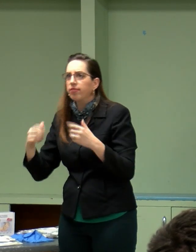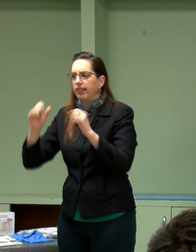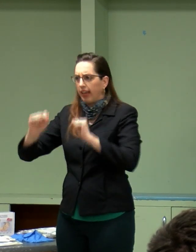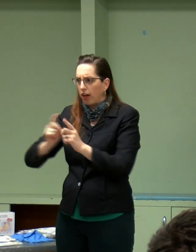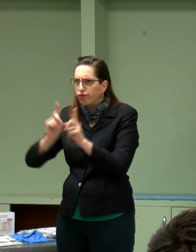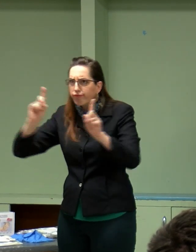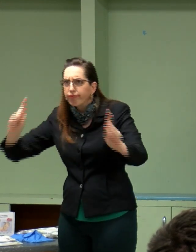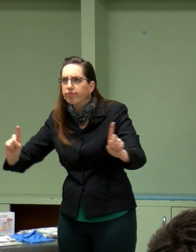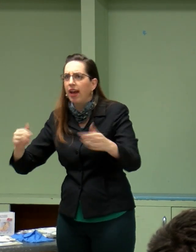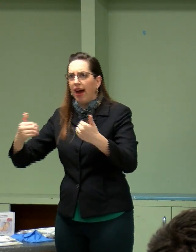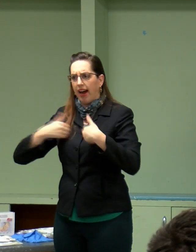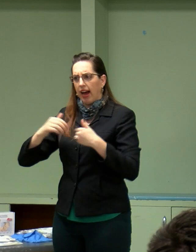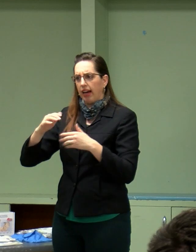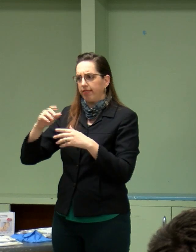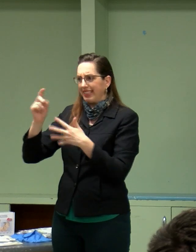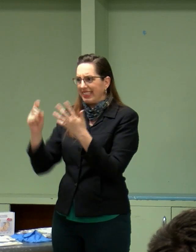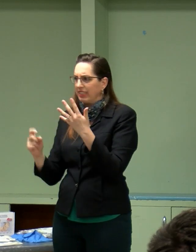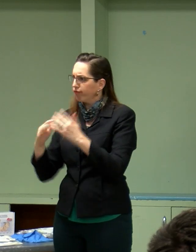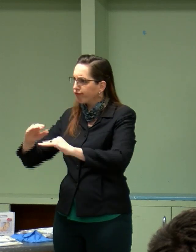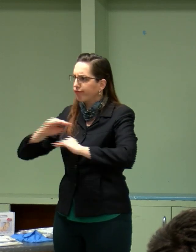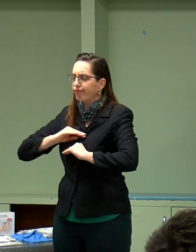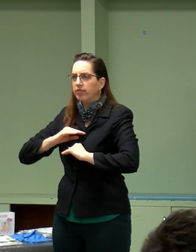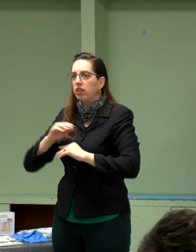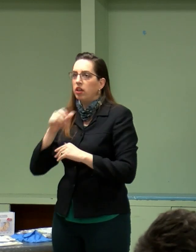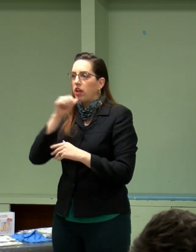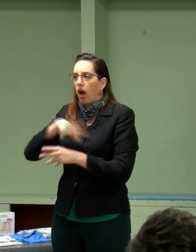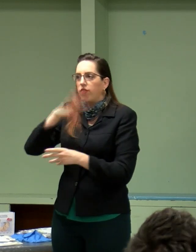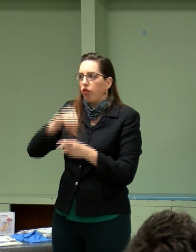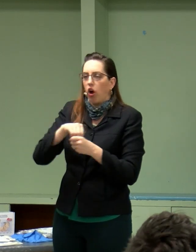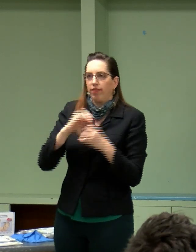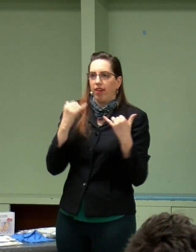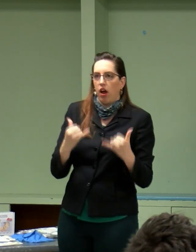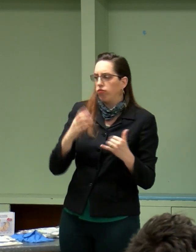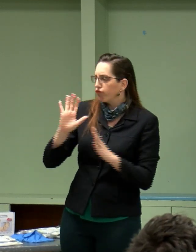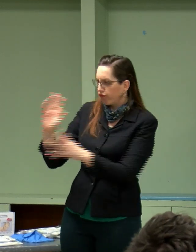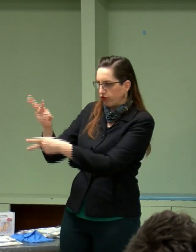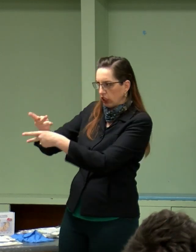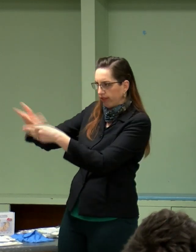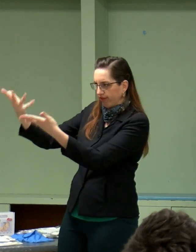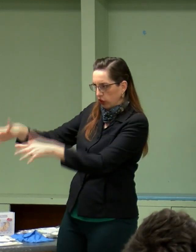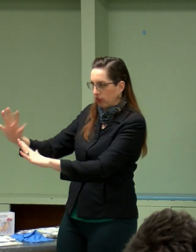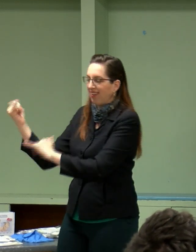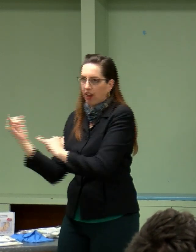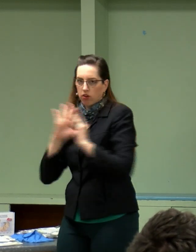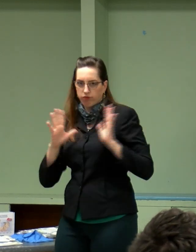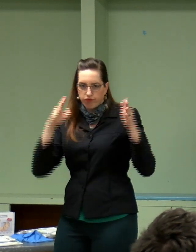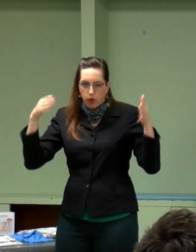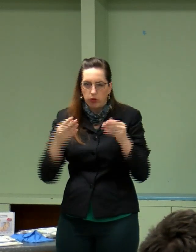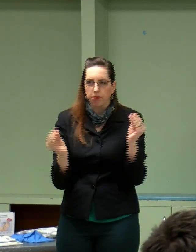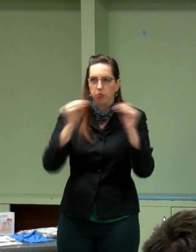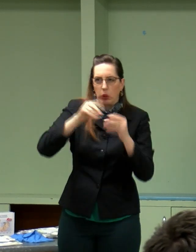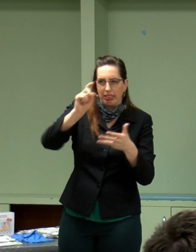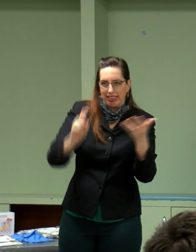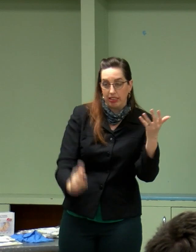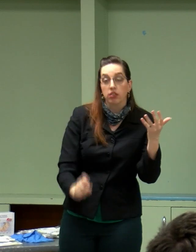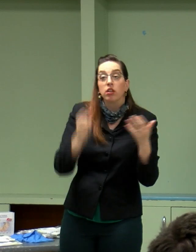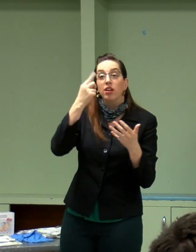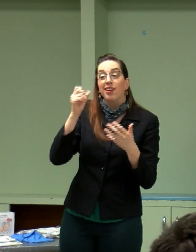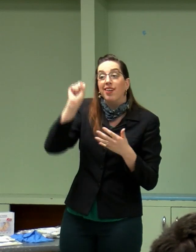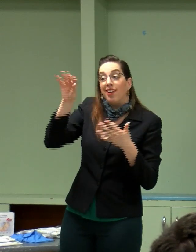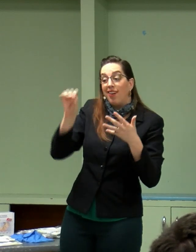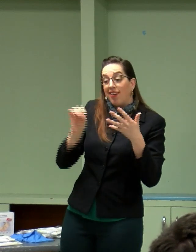basic needs met, and they're not part of our emergency response because they've been helped. The organizations that have been recognized